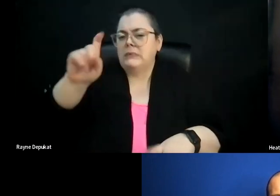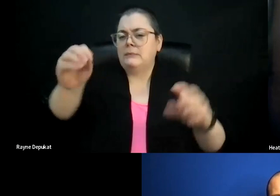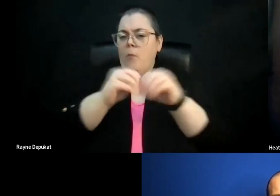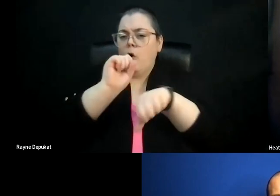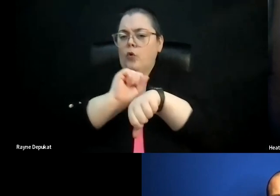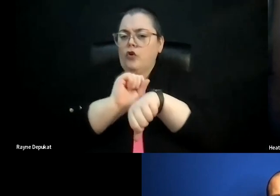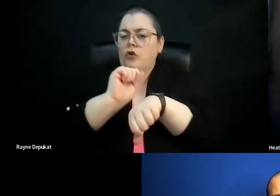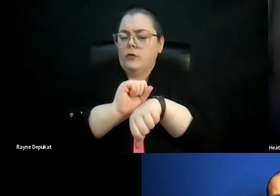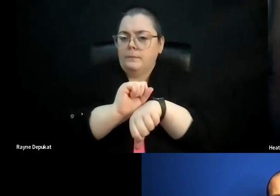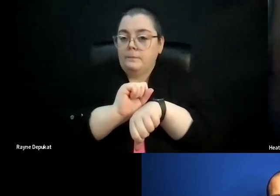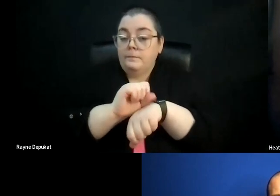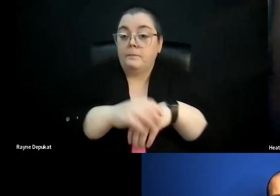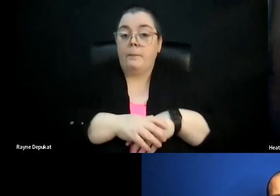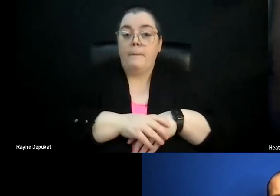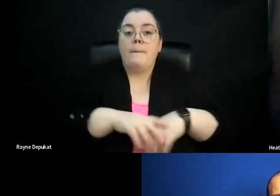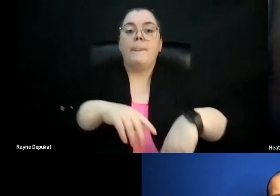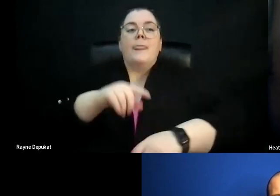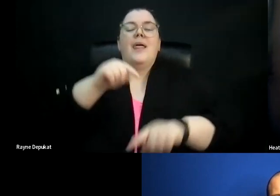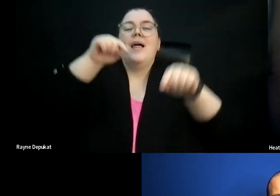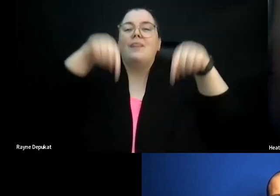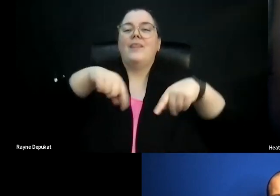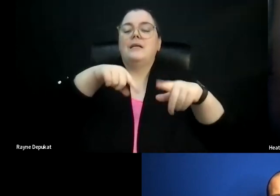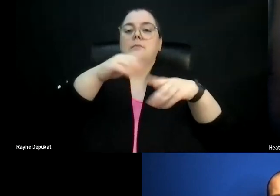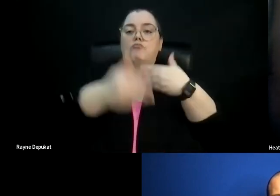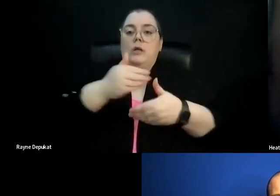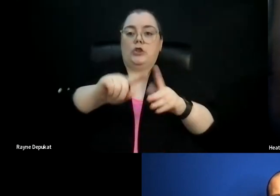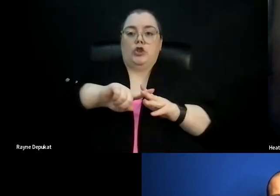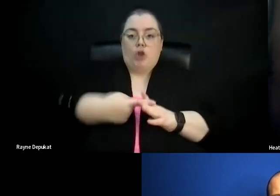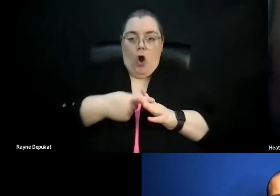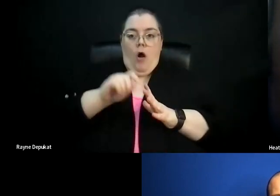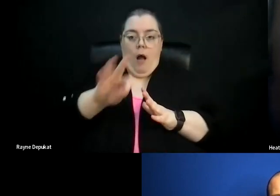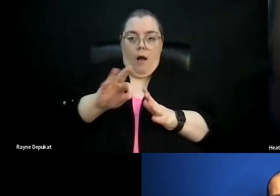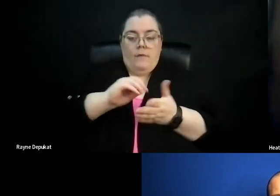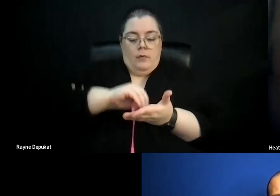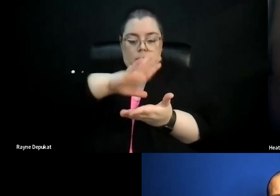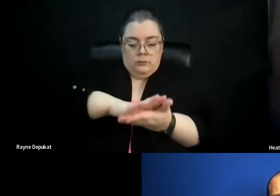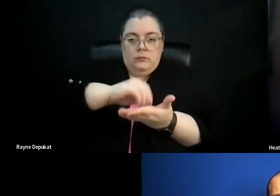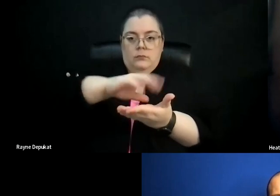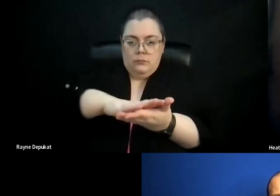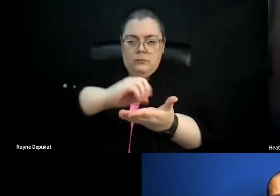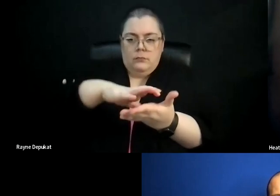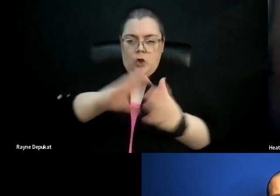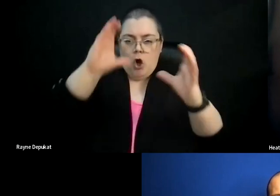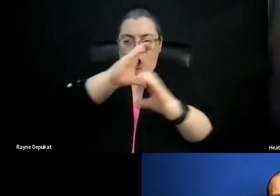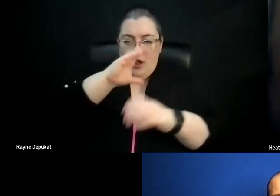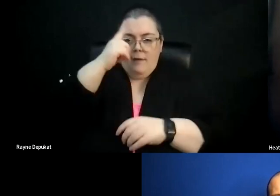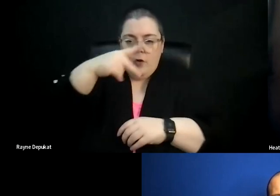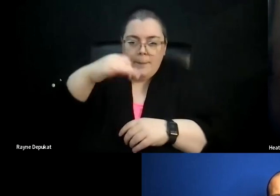And we're not finalized as of yet. We do need more work. We're in the process of starting to